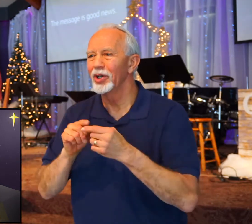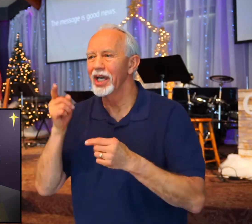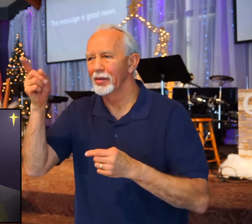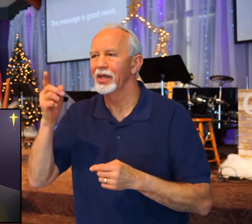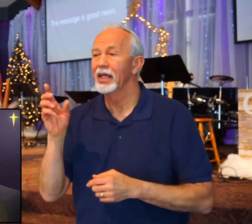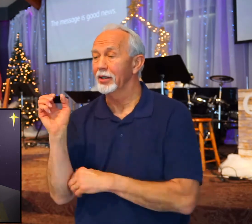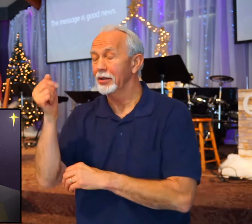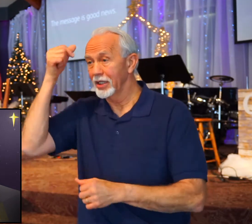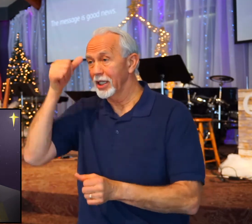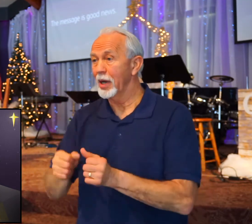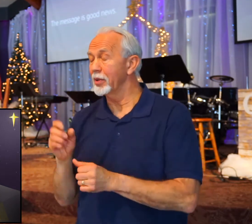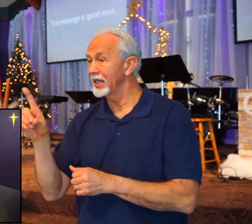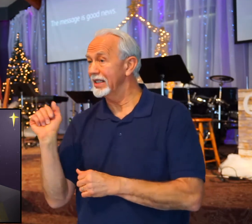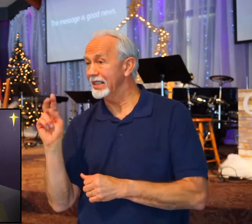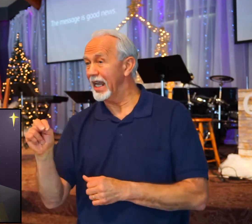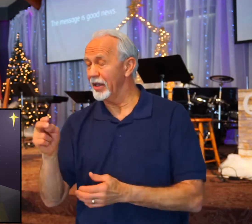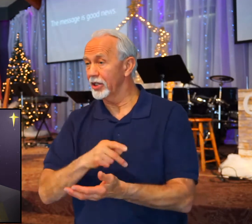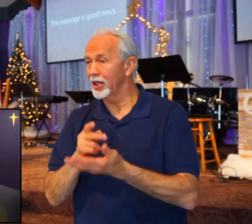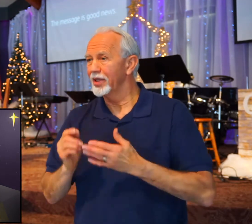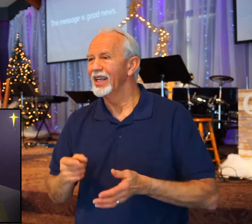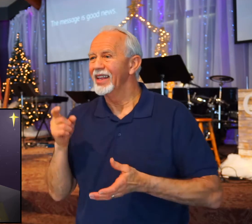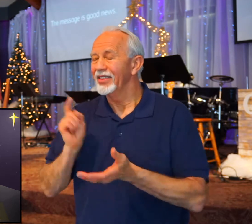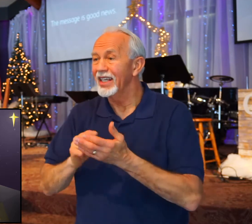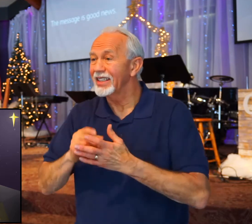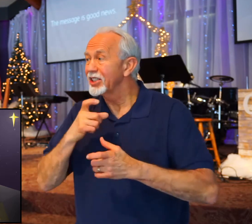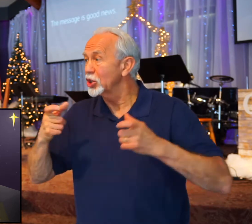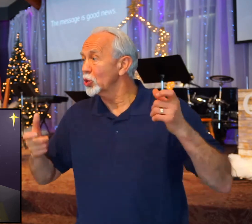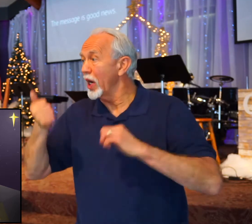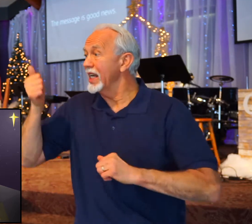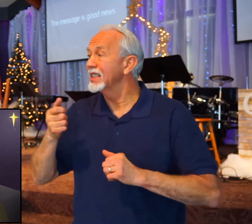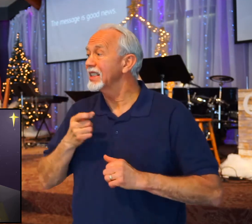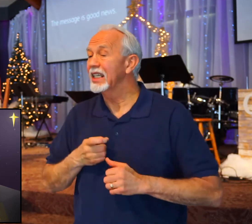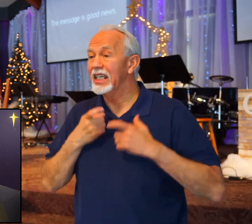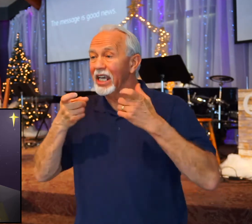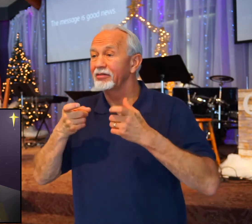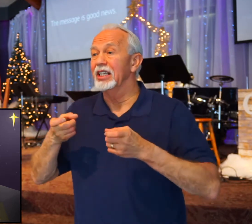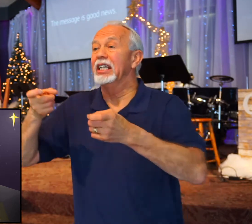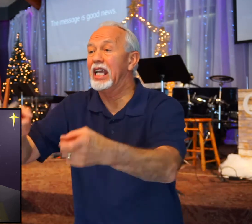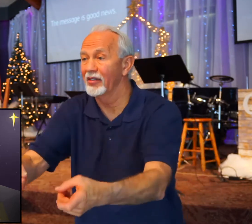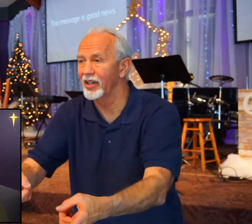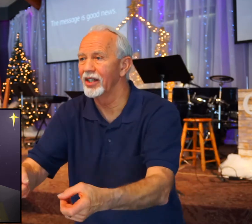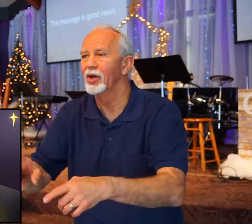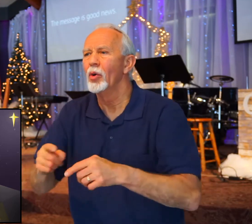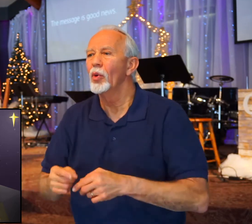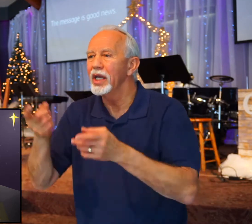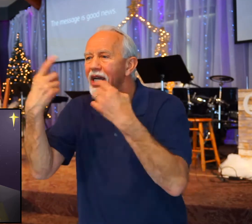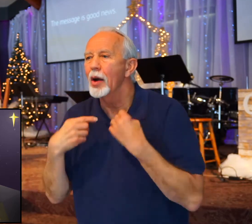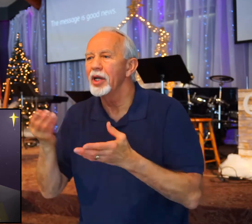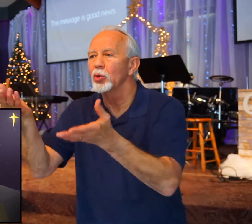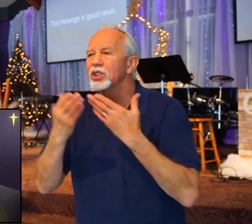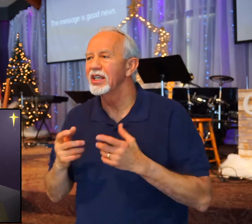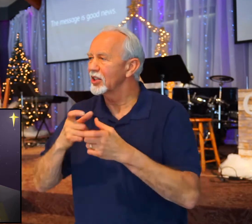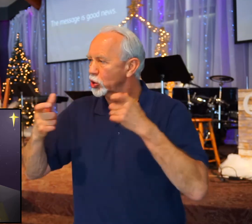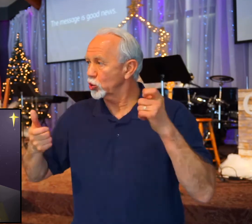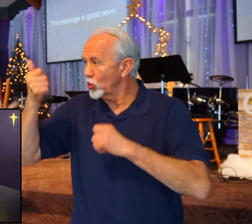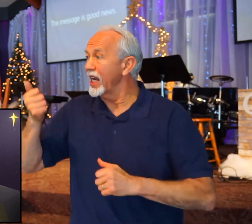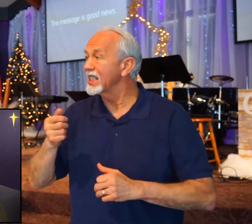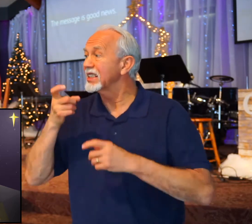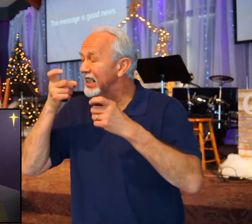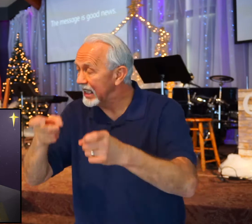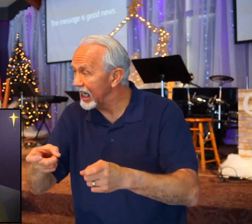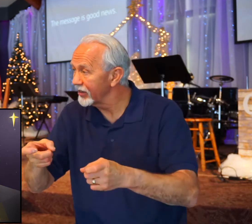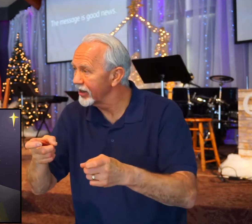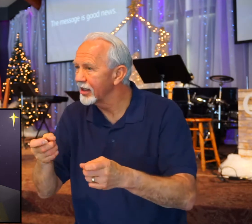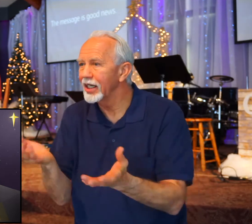the shepherd said, this is the greatest gift ever given. And when we come to Him and we receive this greatest gift ever given, here's